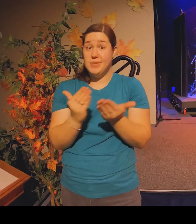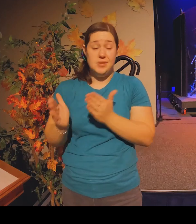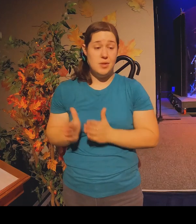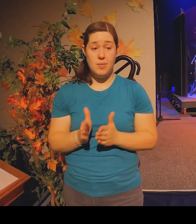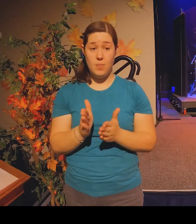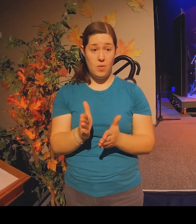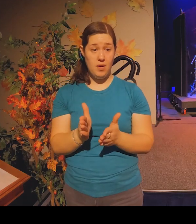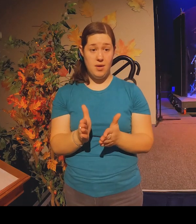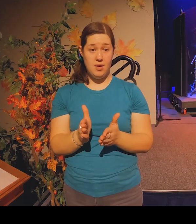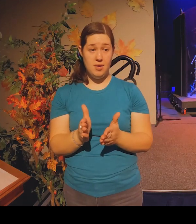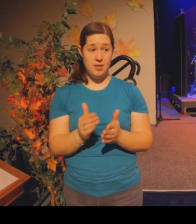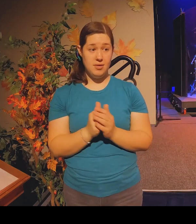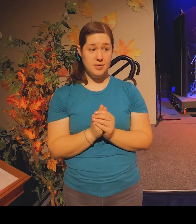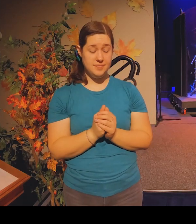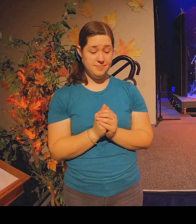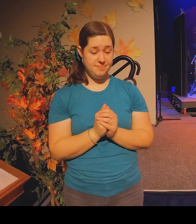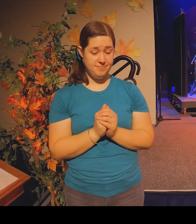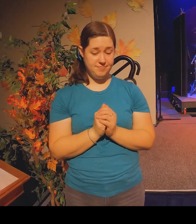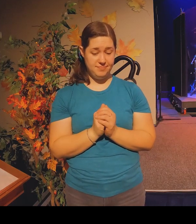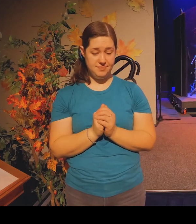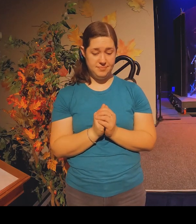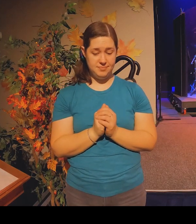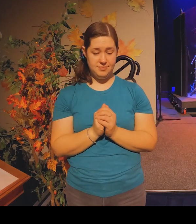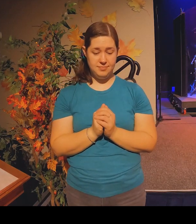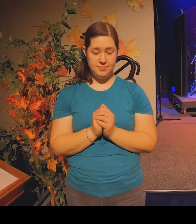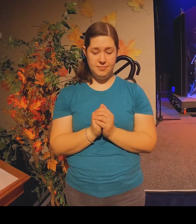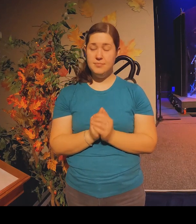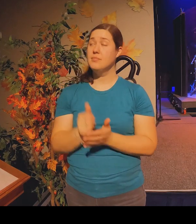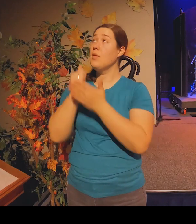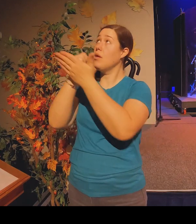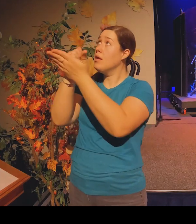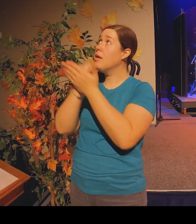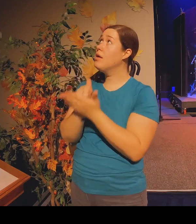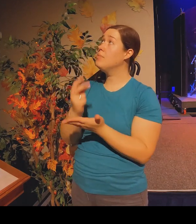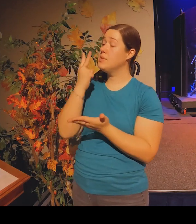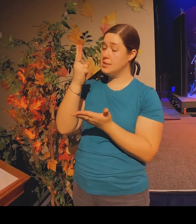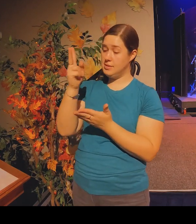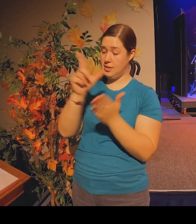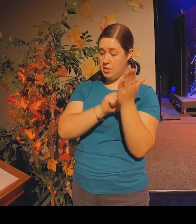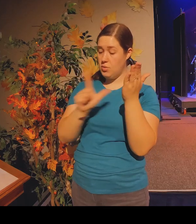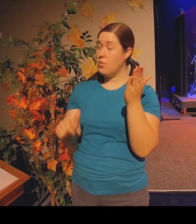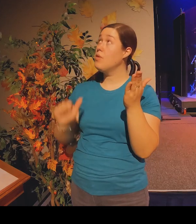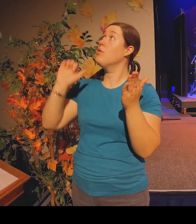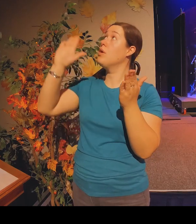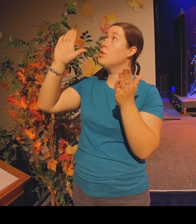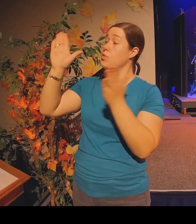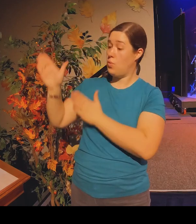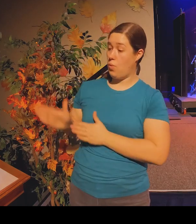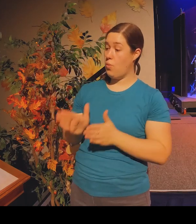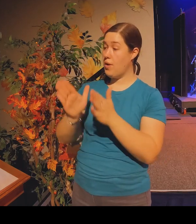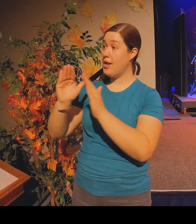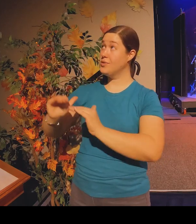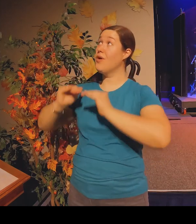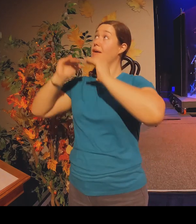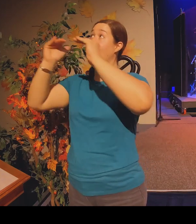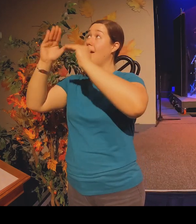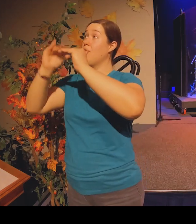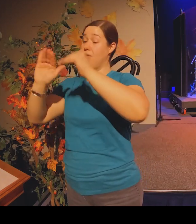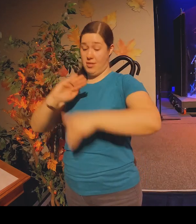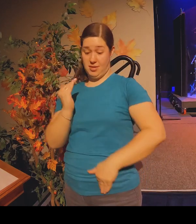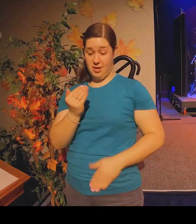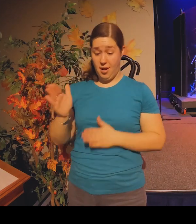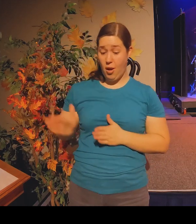you haven't, Lord. Help us to see, Lord, that your ways are higher than our ways. But keep following